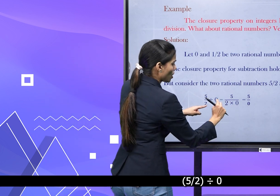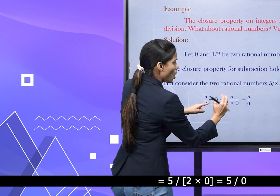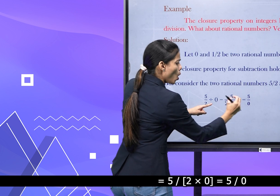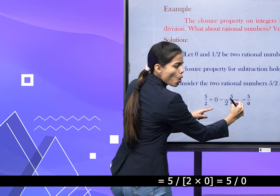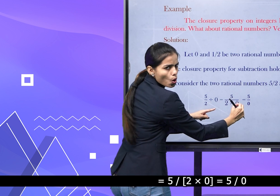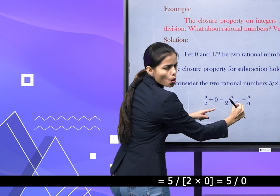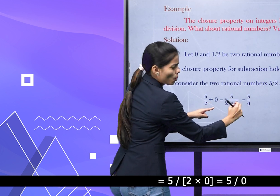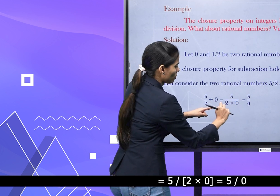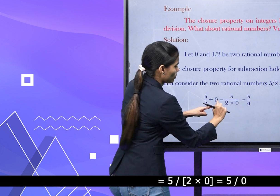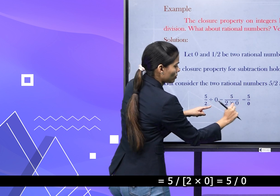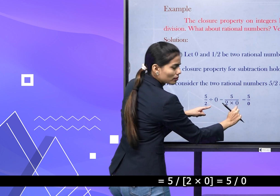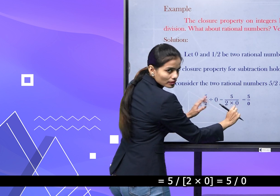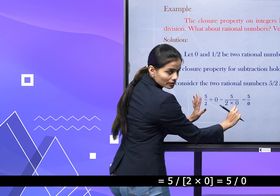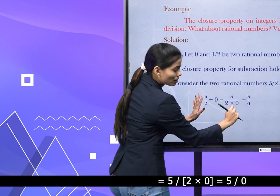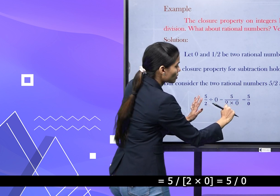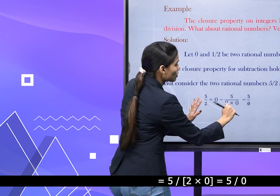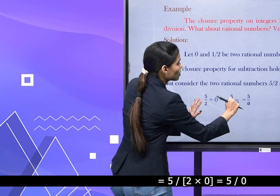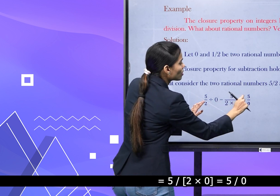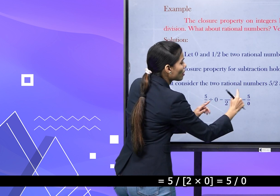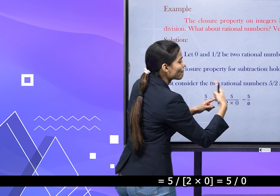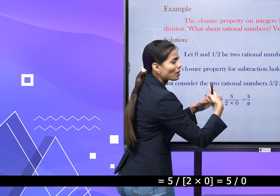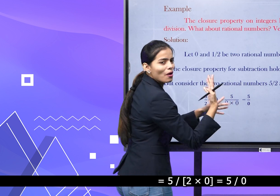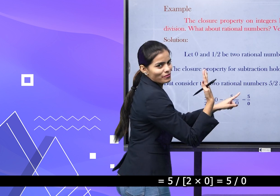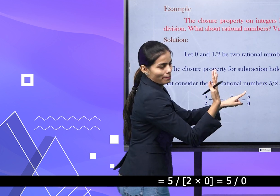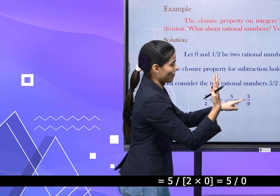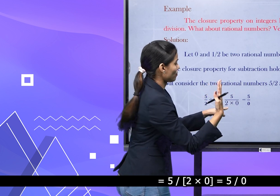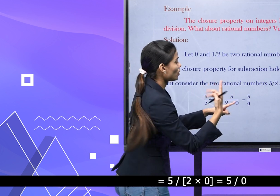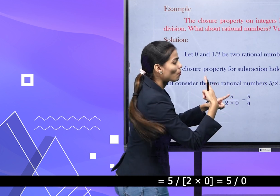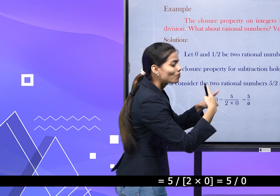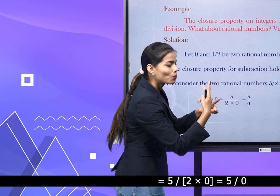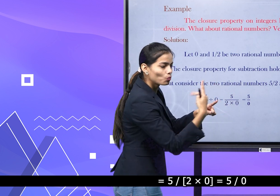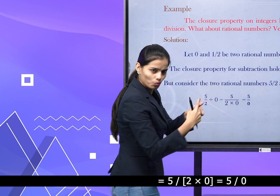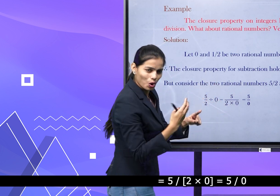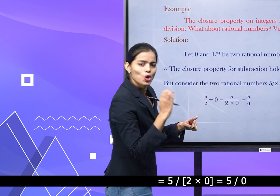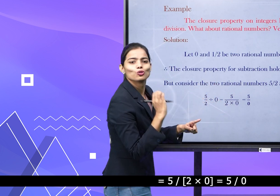is equal to 5 by 2 into 0 is equal to 5 by 0.